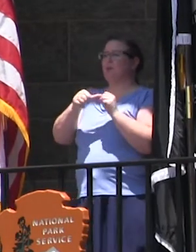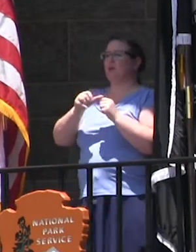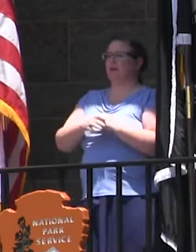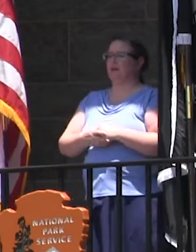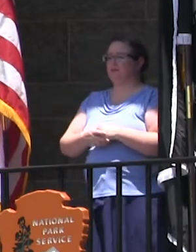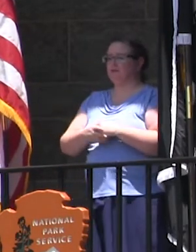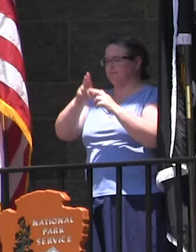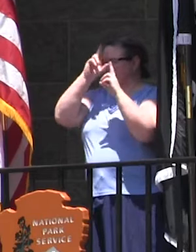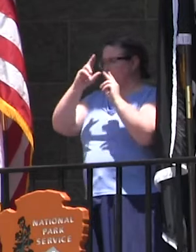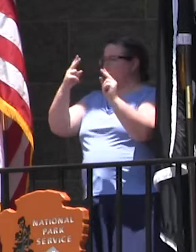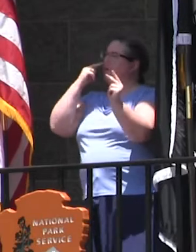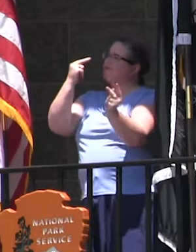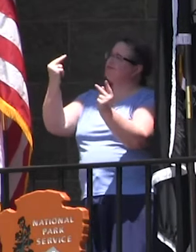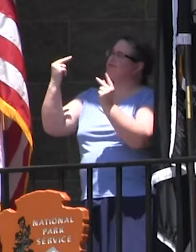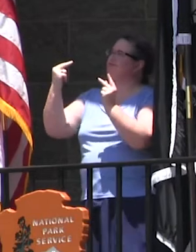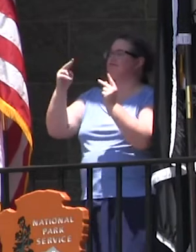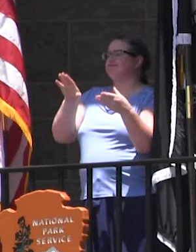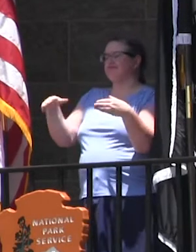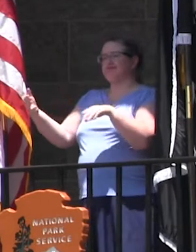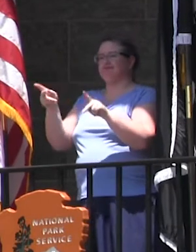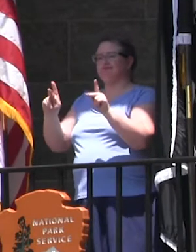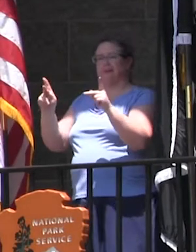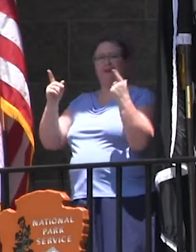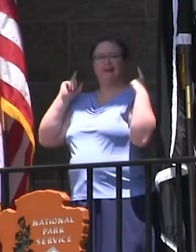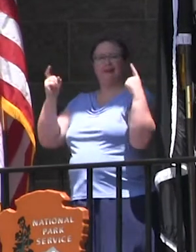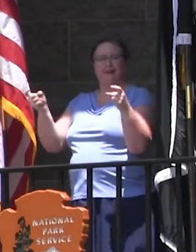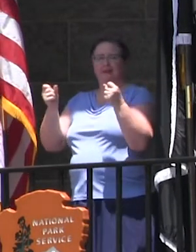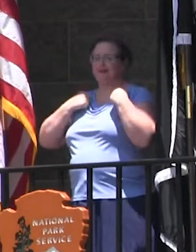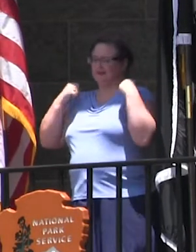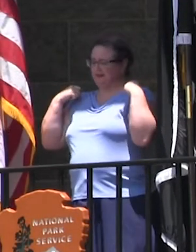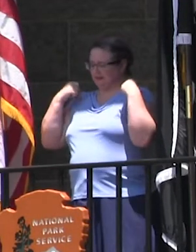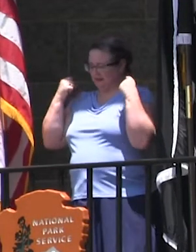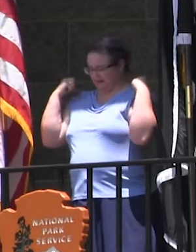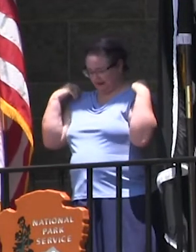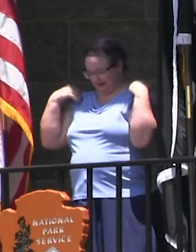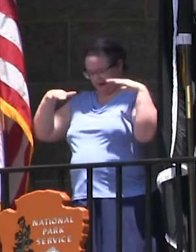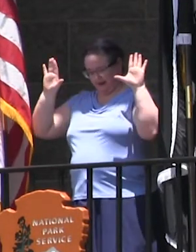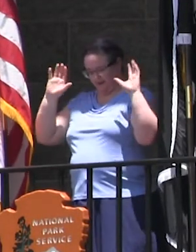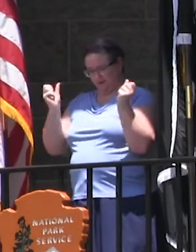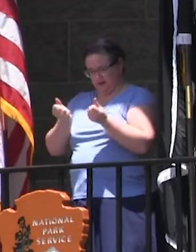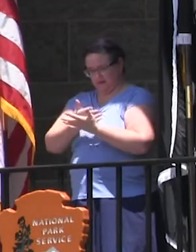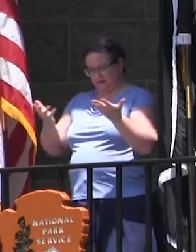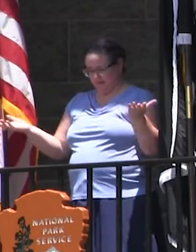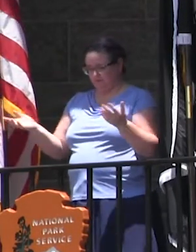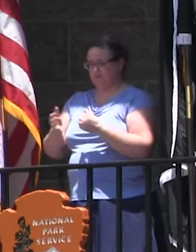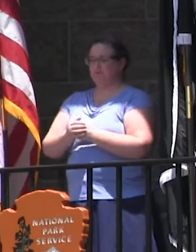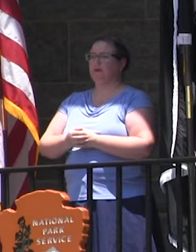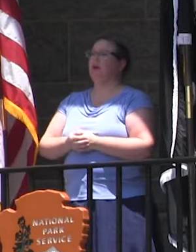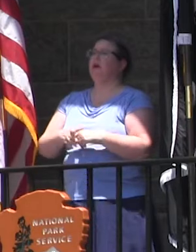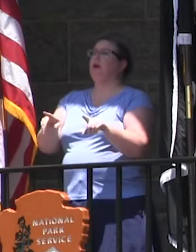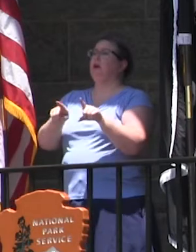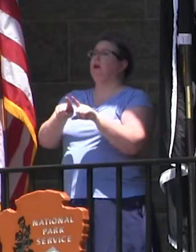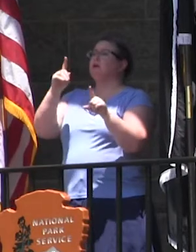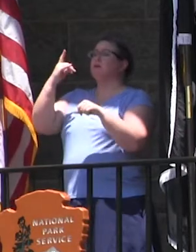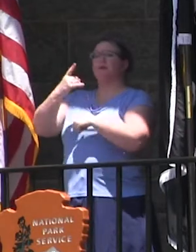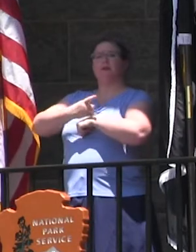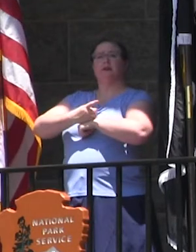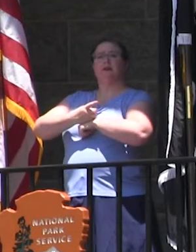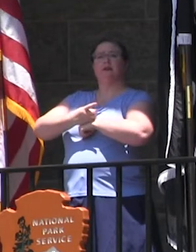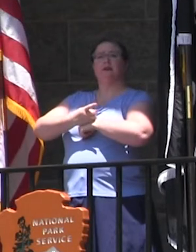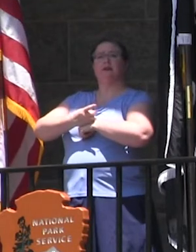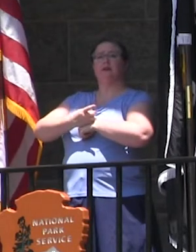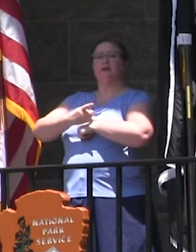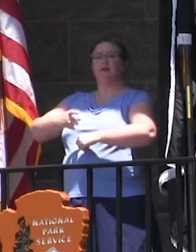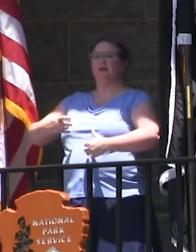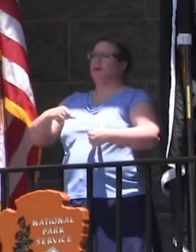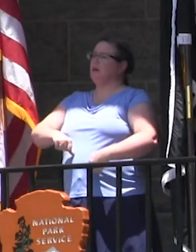the memory of our fallen warriors who have given everything for their country. We are also reminded on this day that brave men and women have always